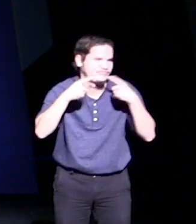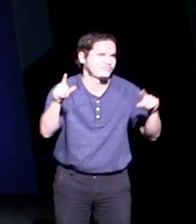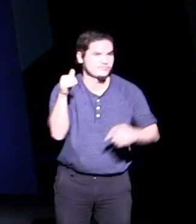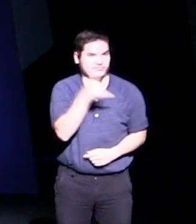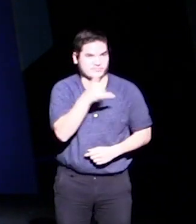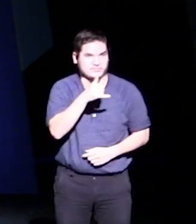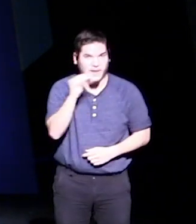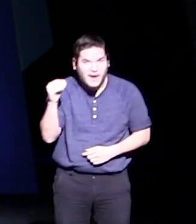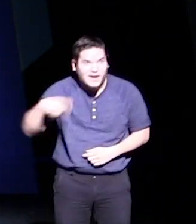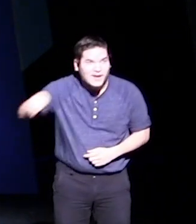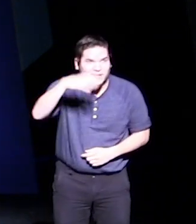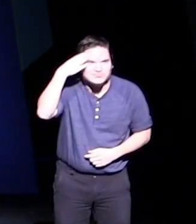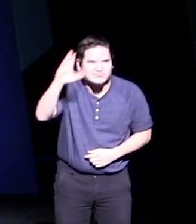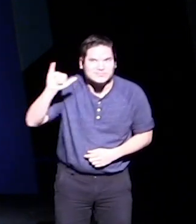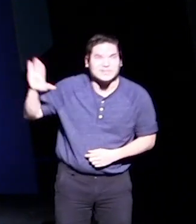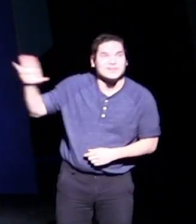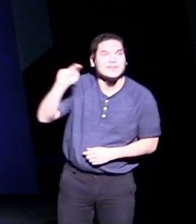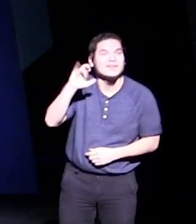and Colorado and served as NAD's 7th president.